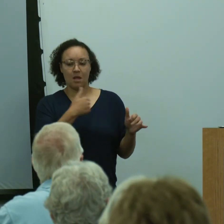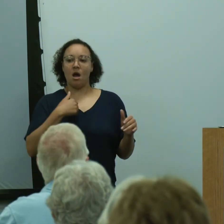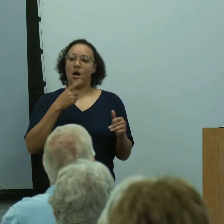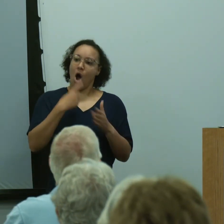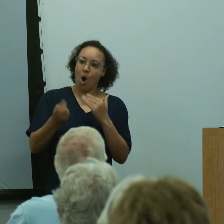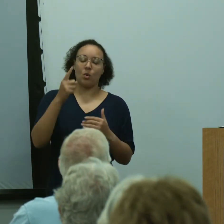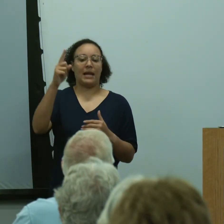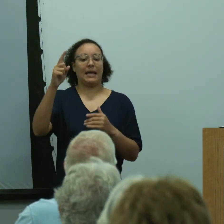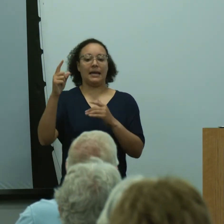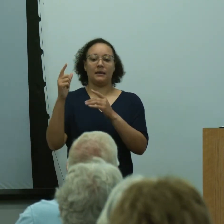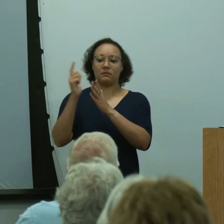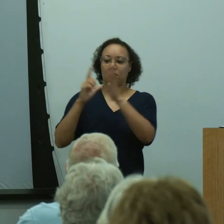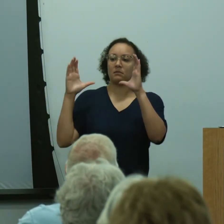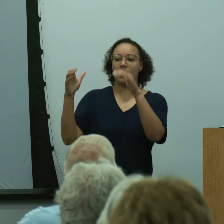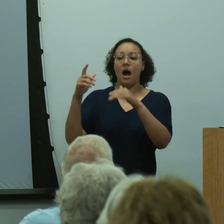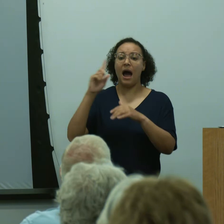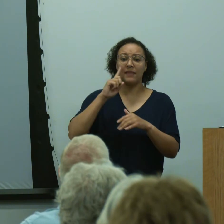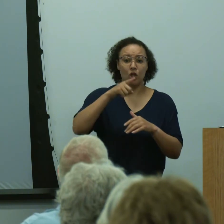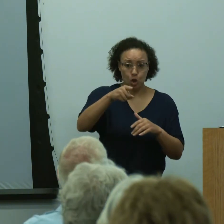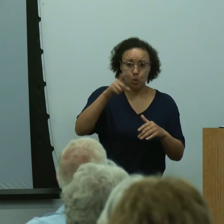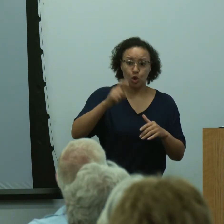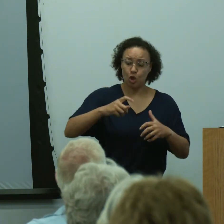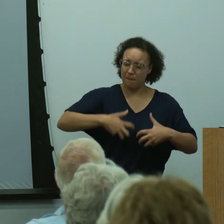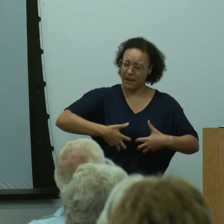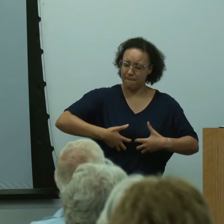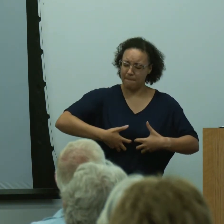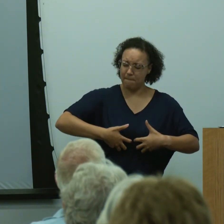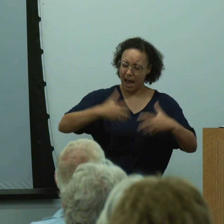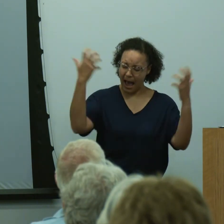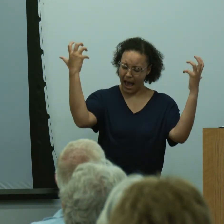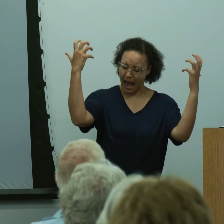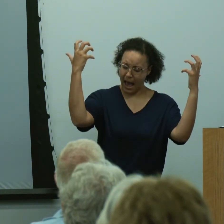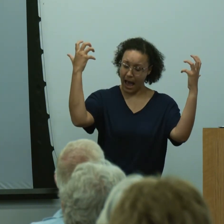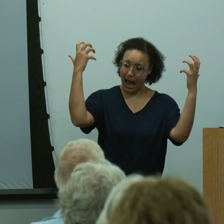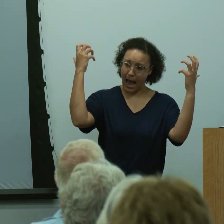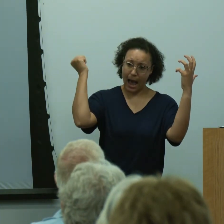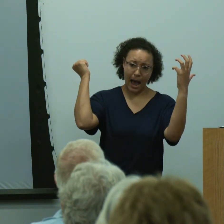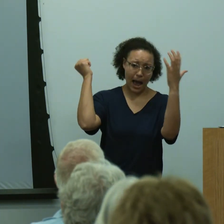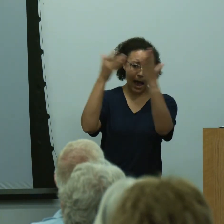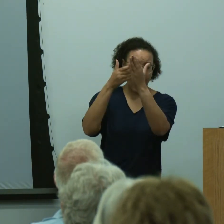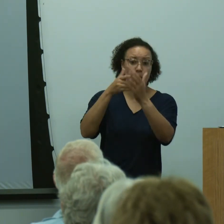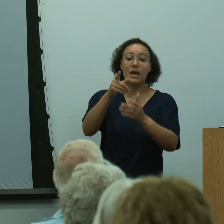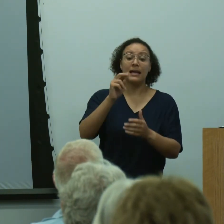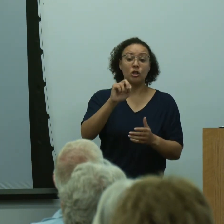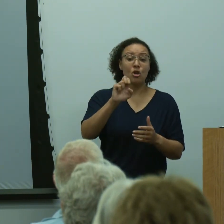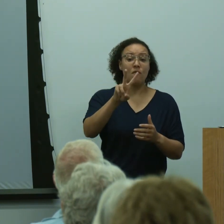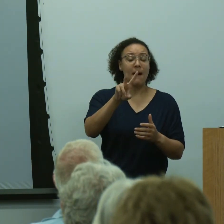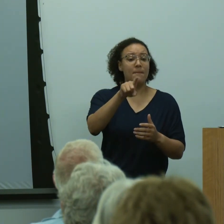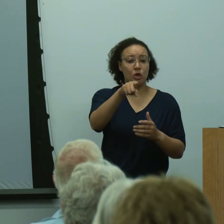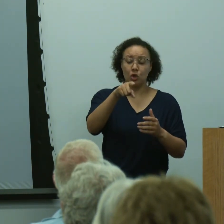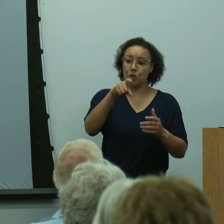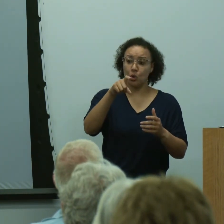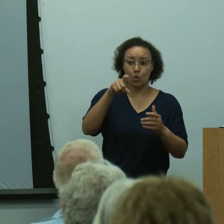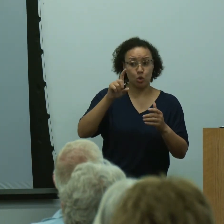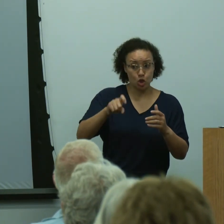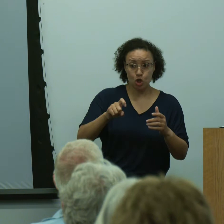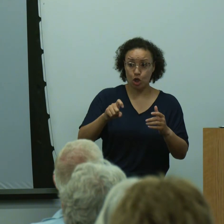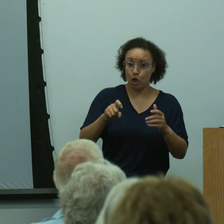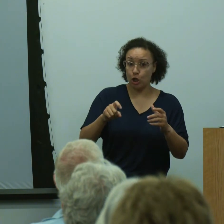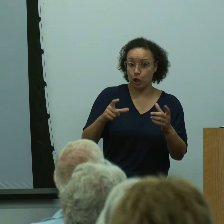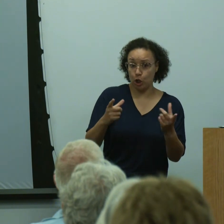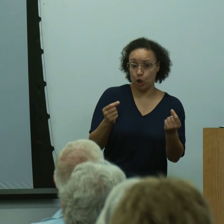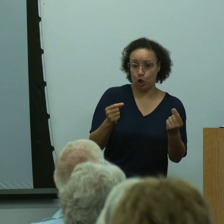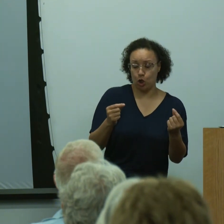to be outraged. You ought to be simply outraged. In November, you ought to exercise what Ben Franklin talked